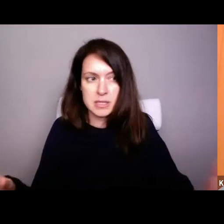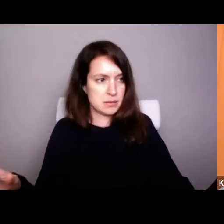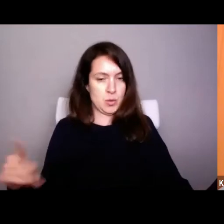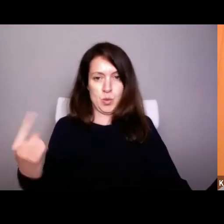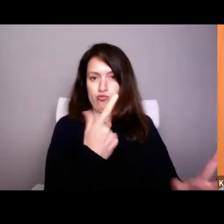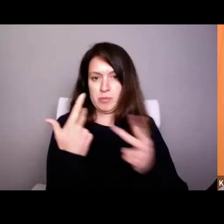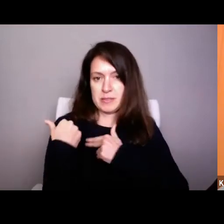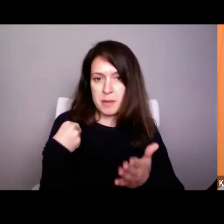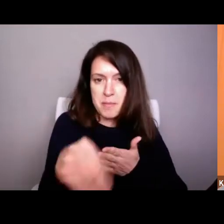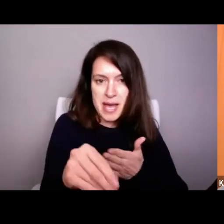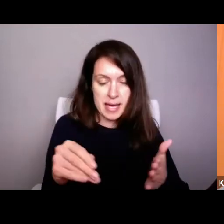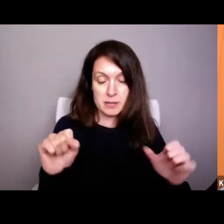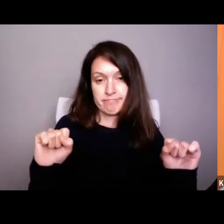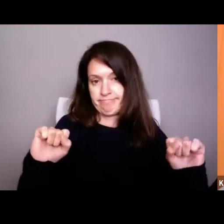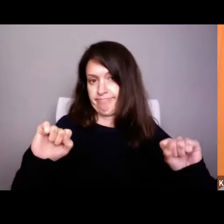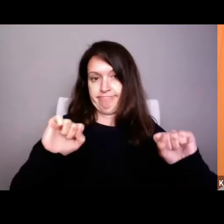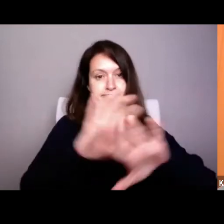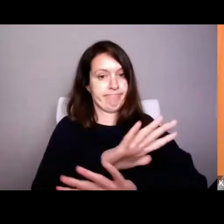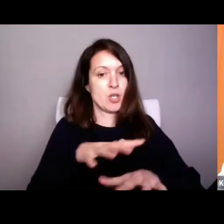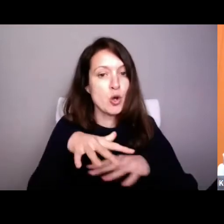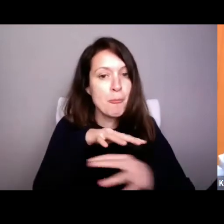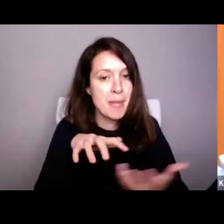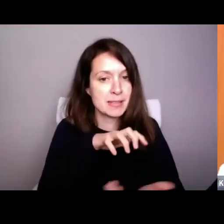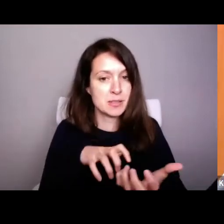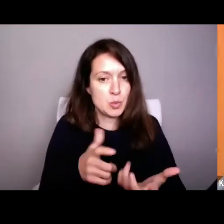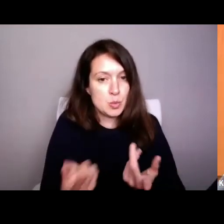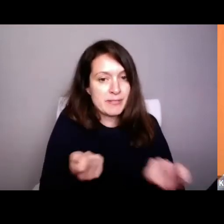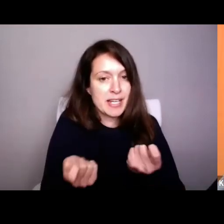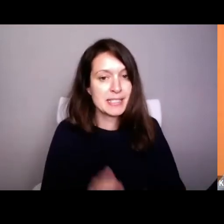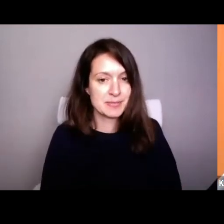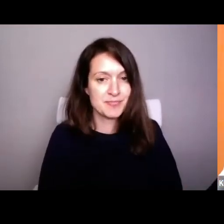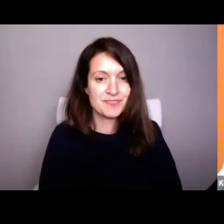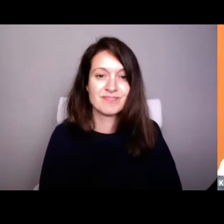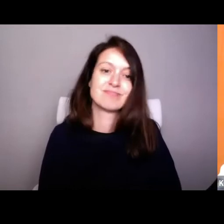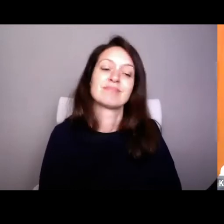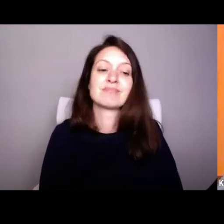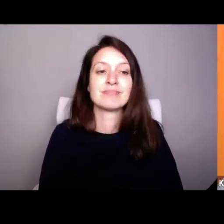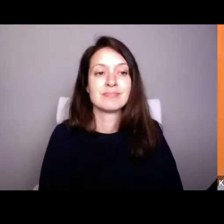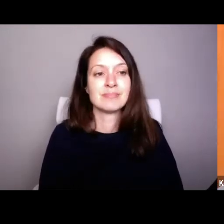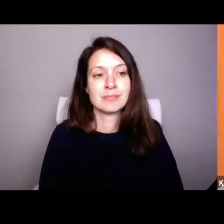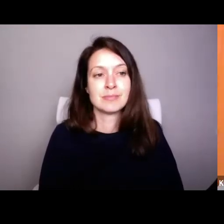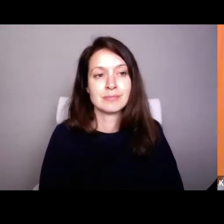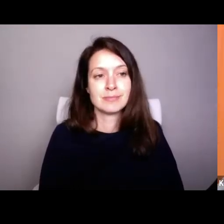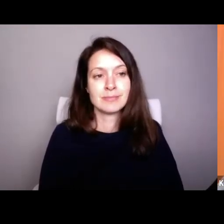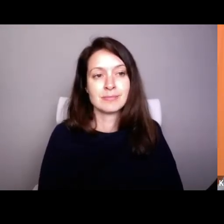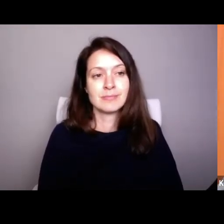for what. The system as a whole is complex to navigate." Next slide, please. In terms of the